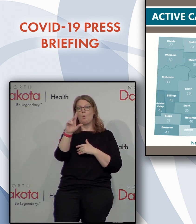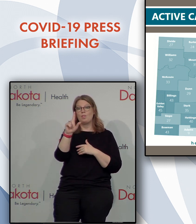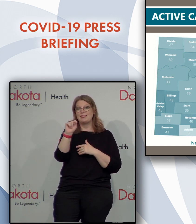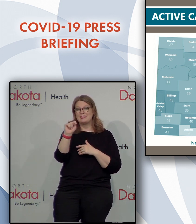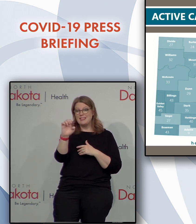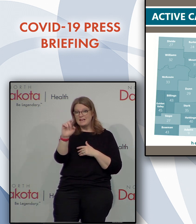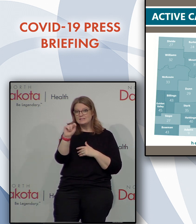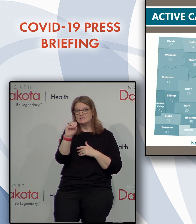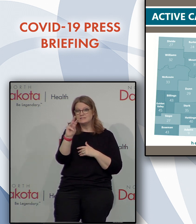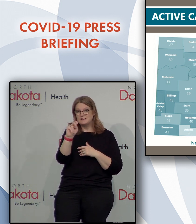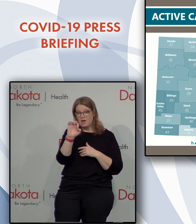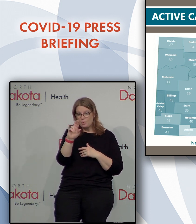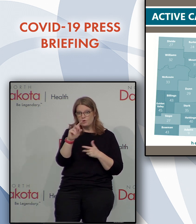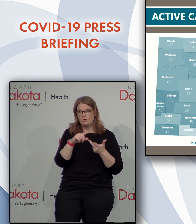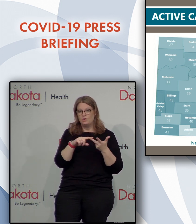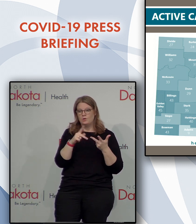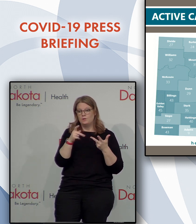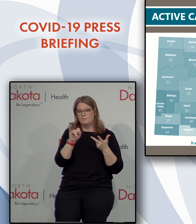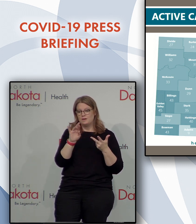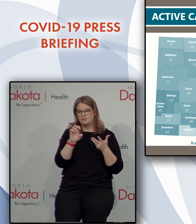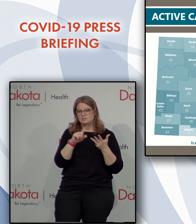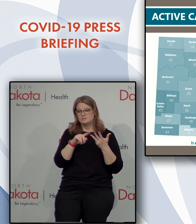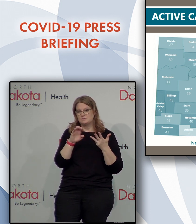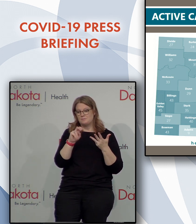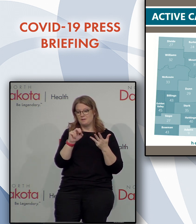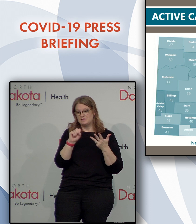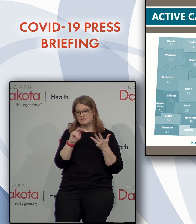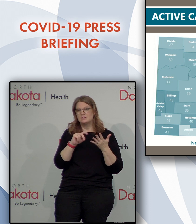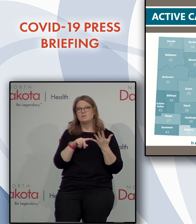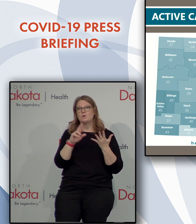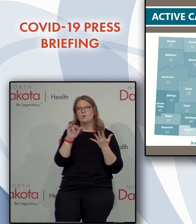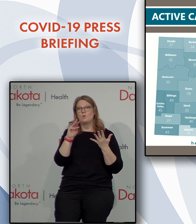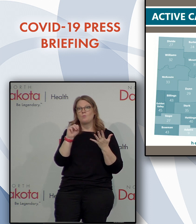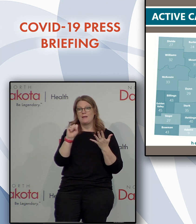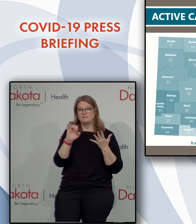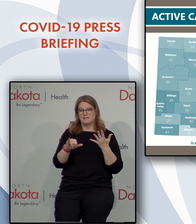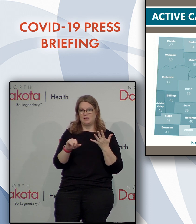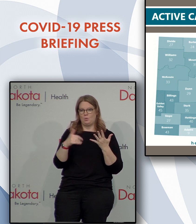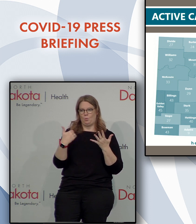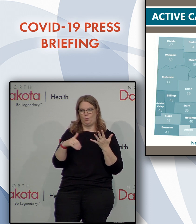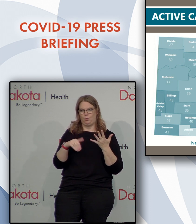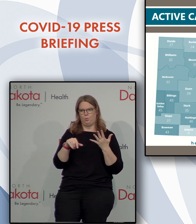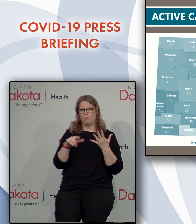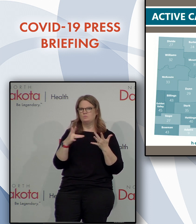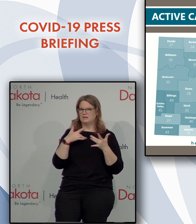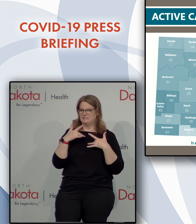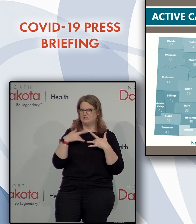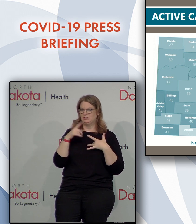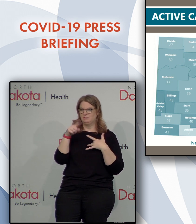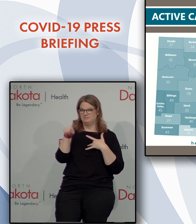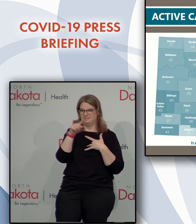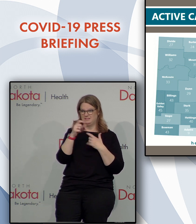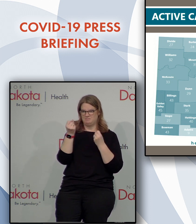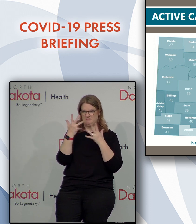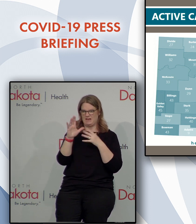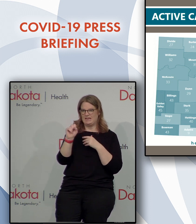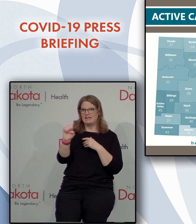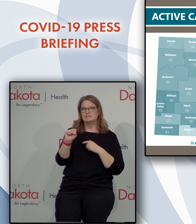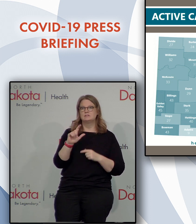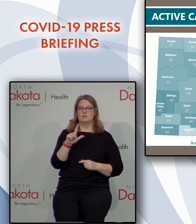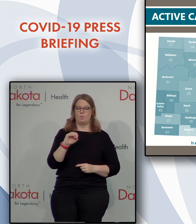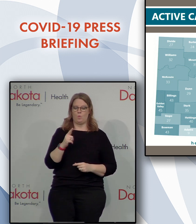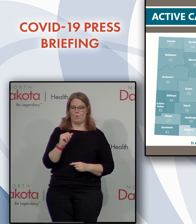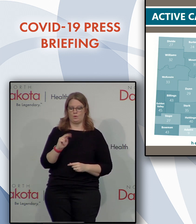Towner, Pierce, Benson, Ramsey is an area of concern. And then Logan County